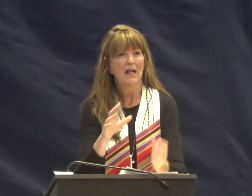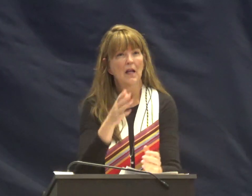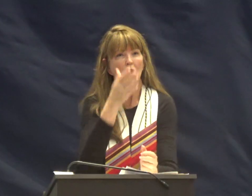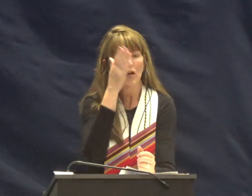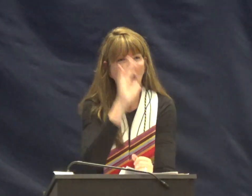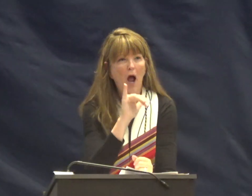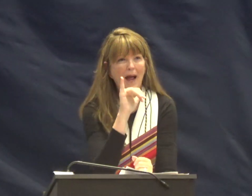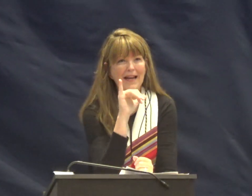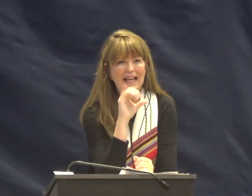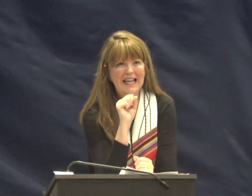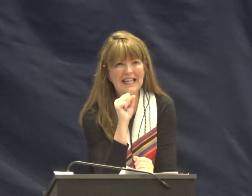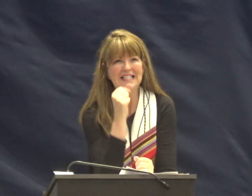God.